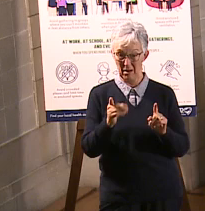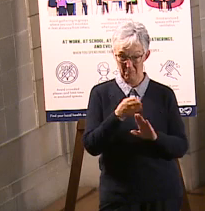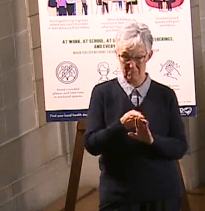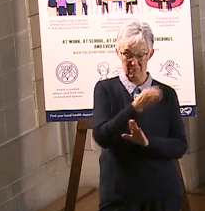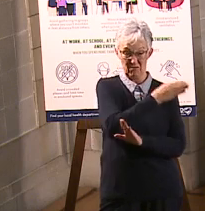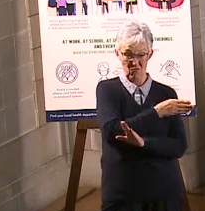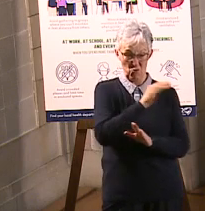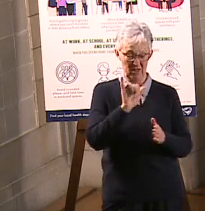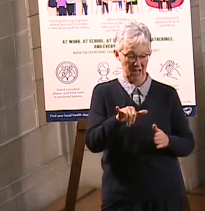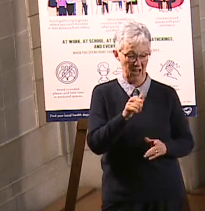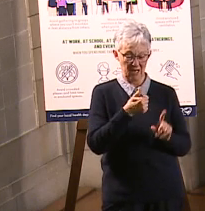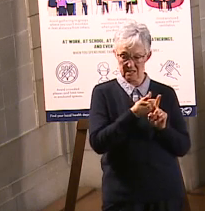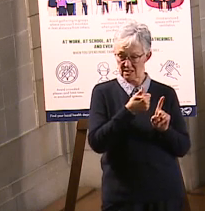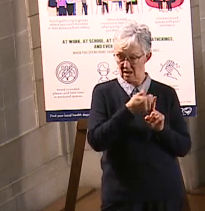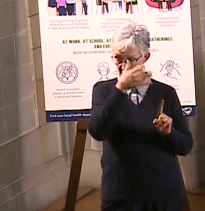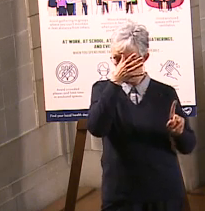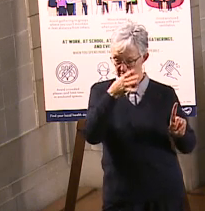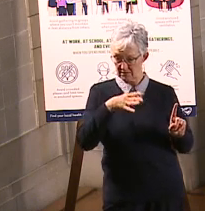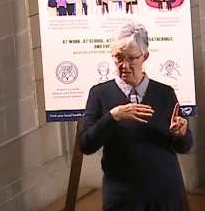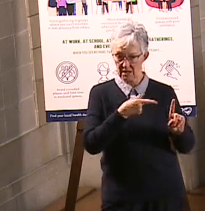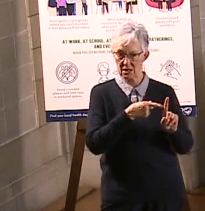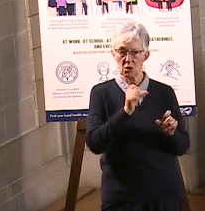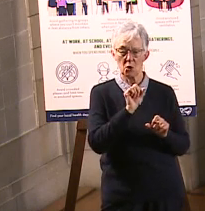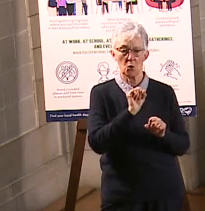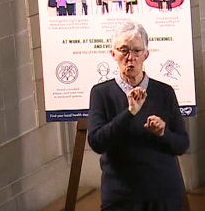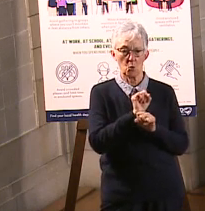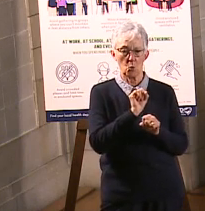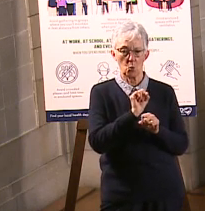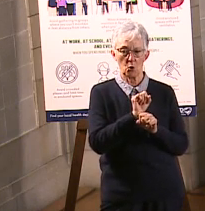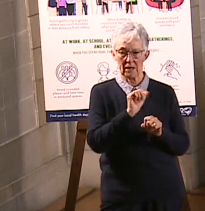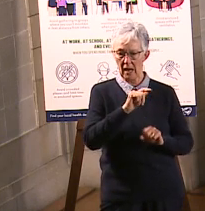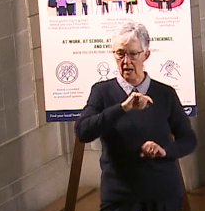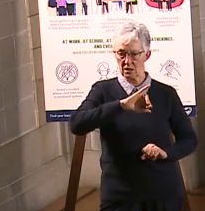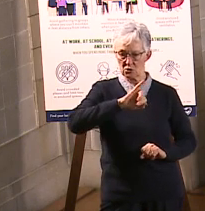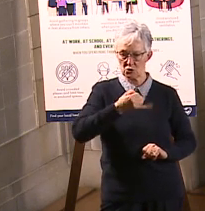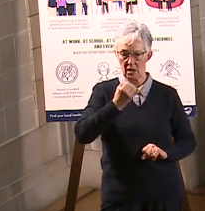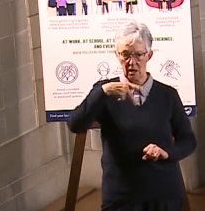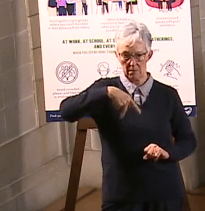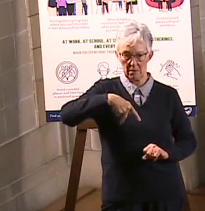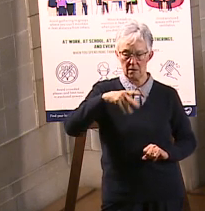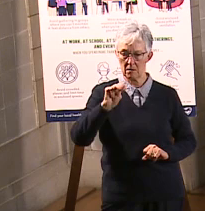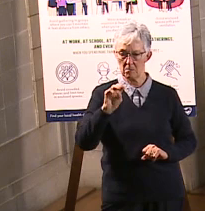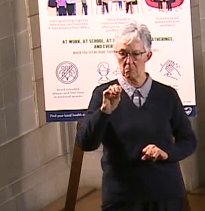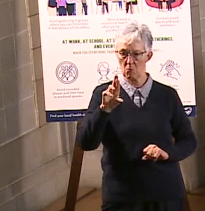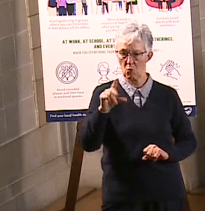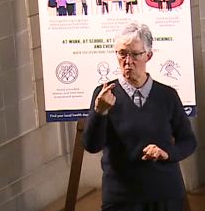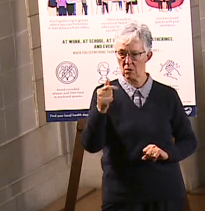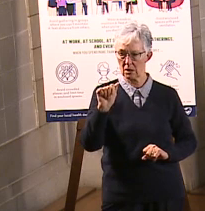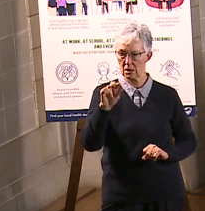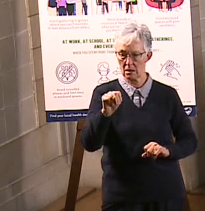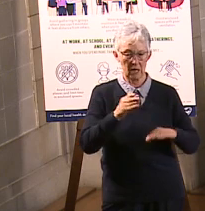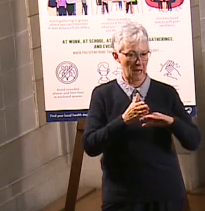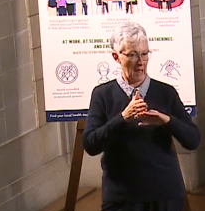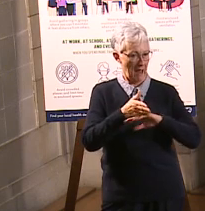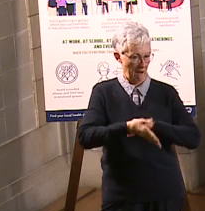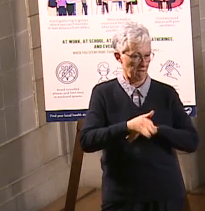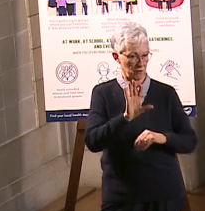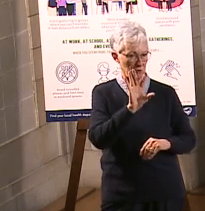was the person who worked on moving JP Morgan after the 9/11 attacks and really turning around their mortgage business